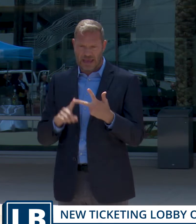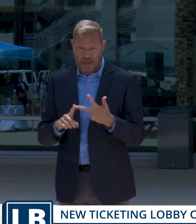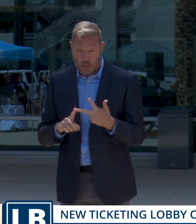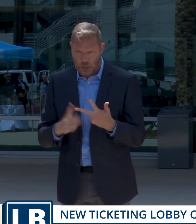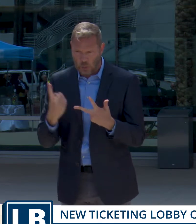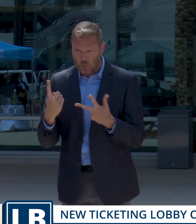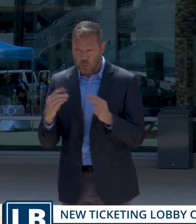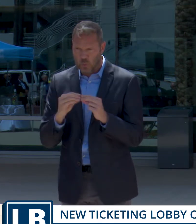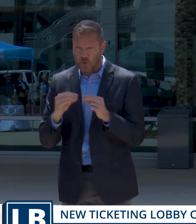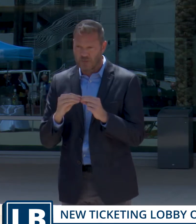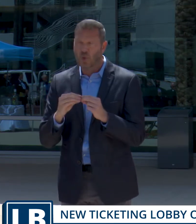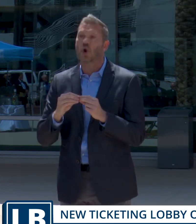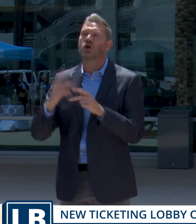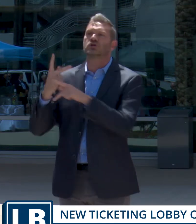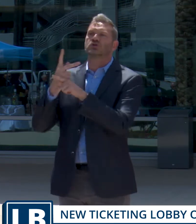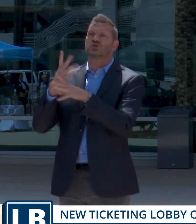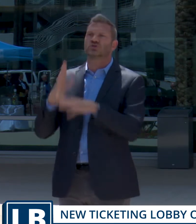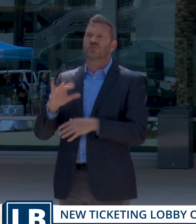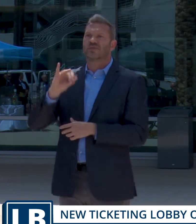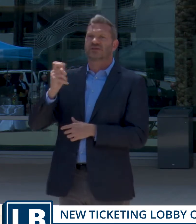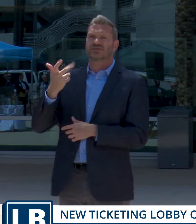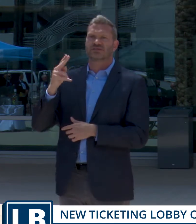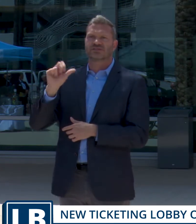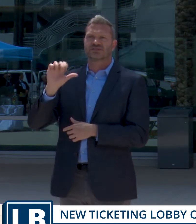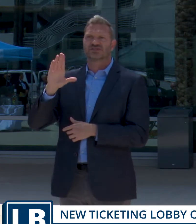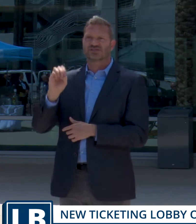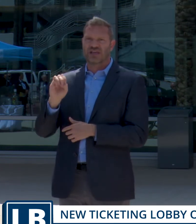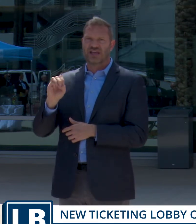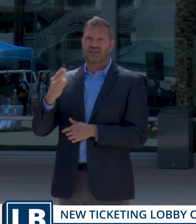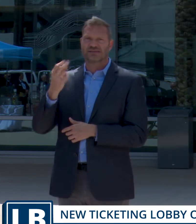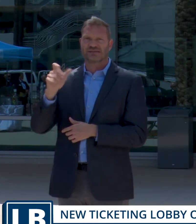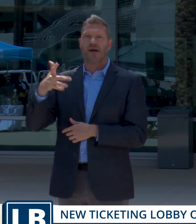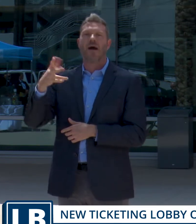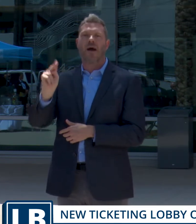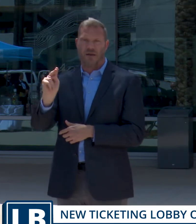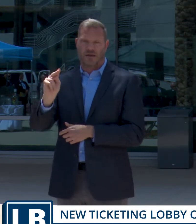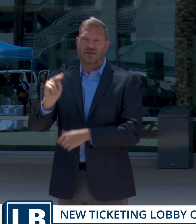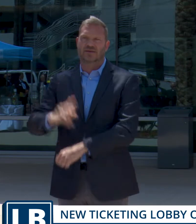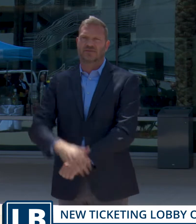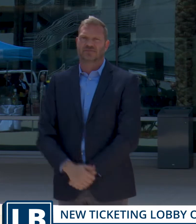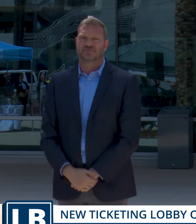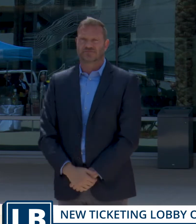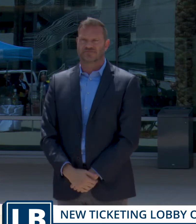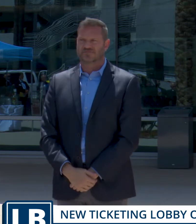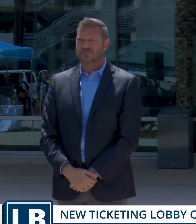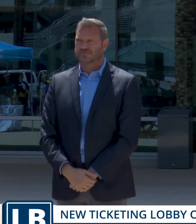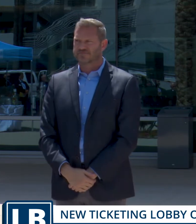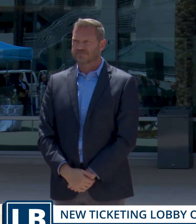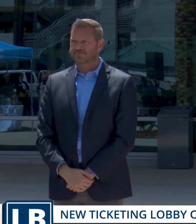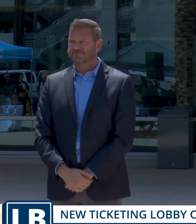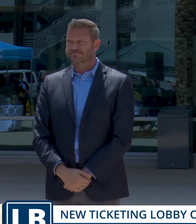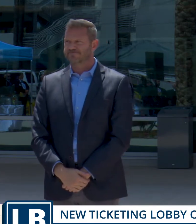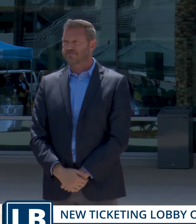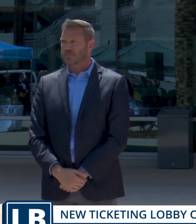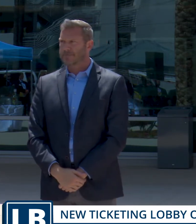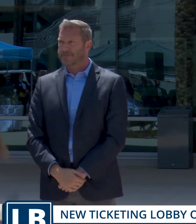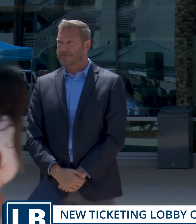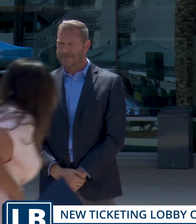one more, Supervisor Janice Hahn. Office, would you please come on up?